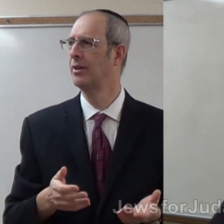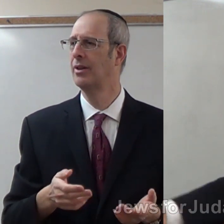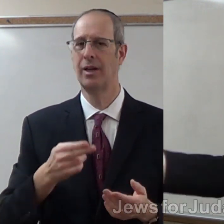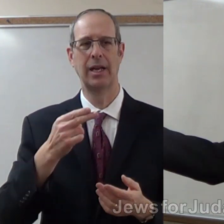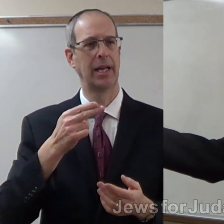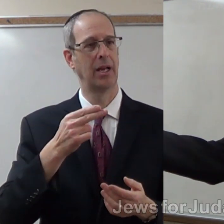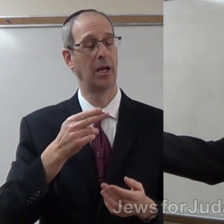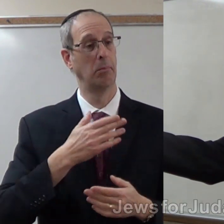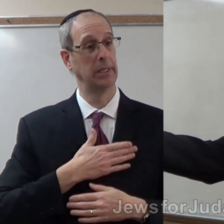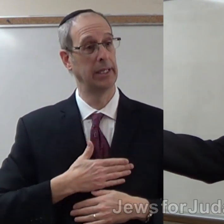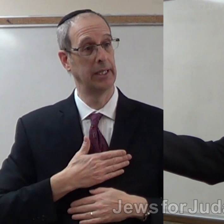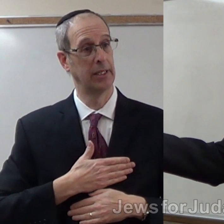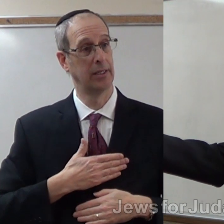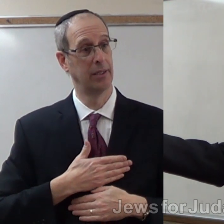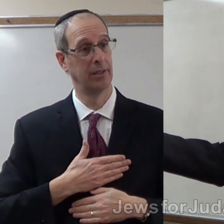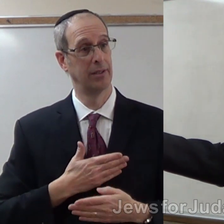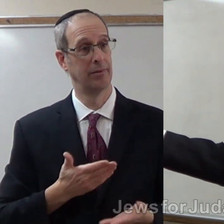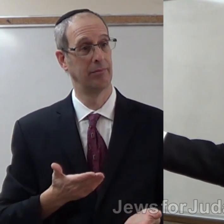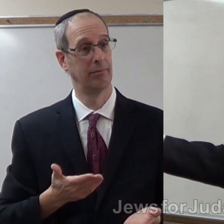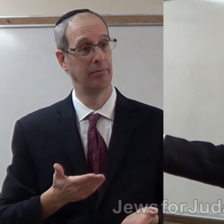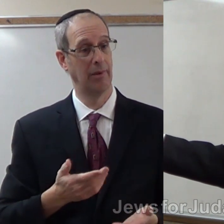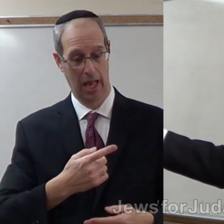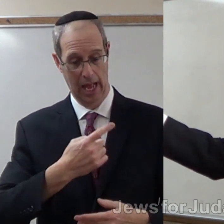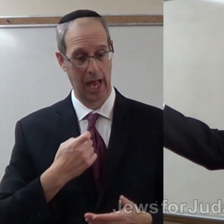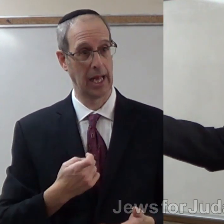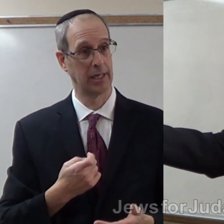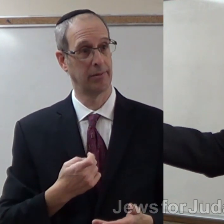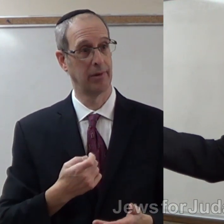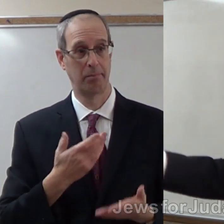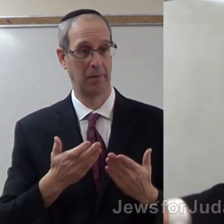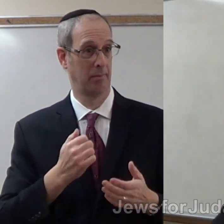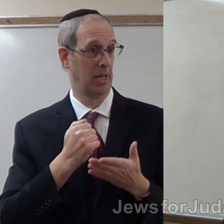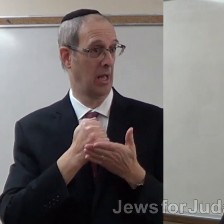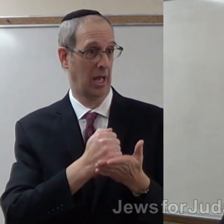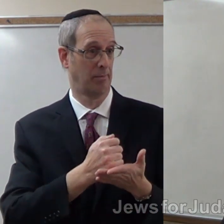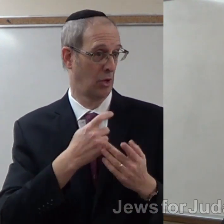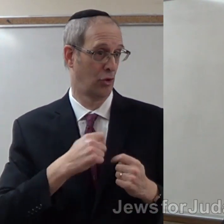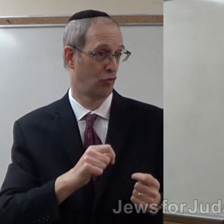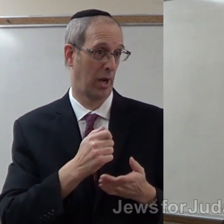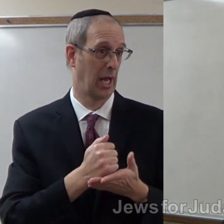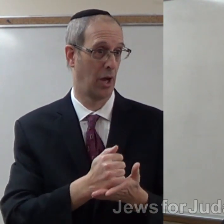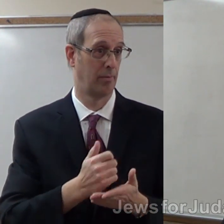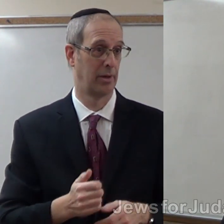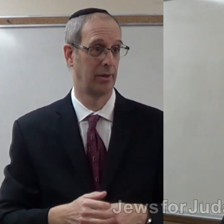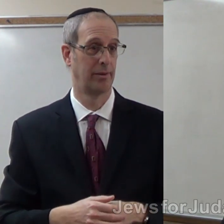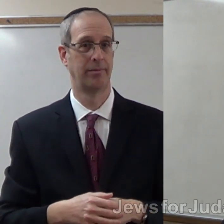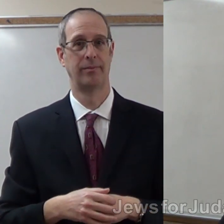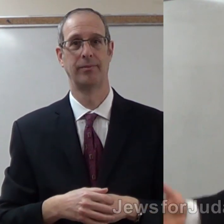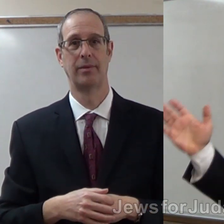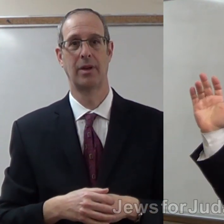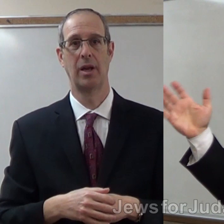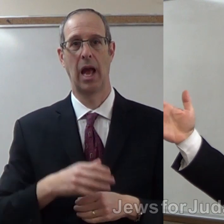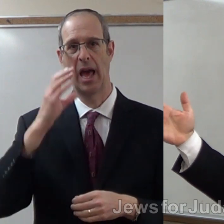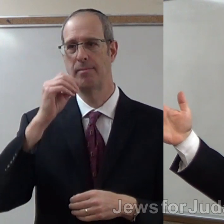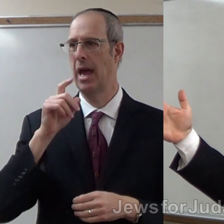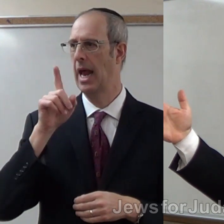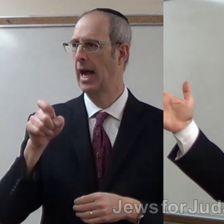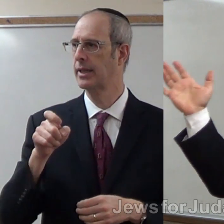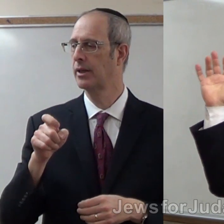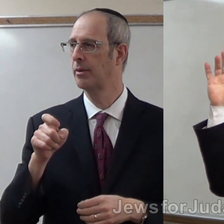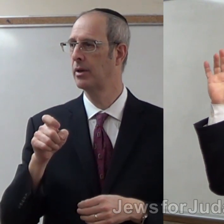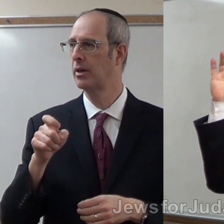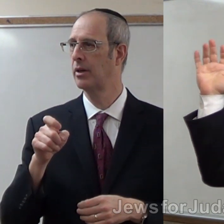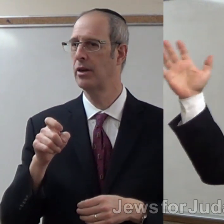Hillel says, please. Please ask me. If I can help you, I'll be happy to help you. And the man asks him